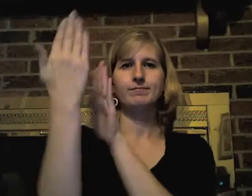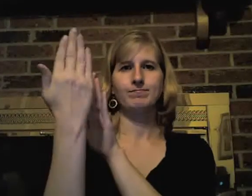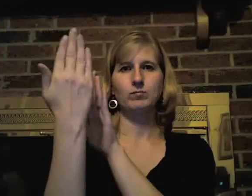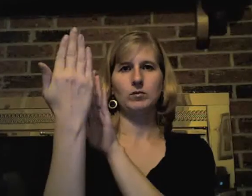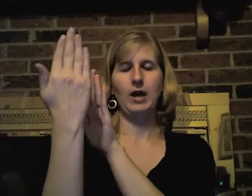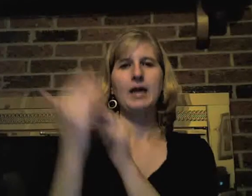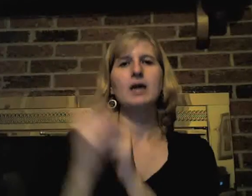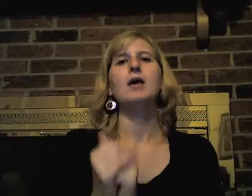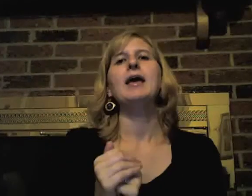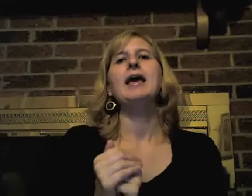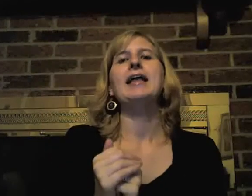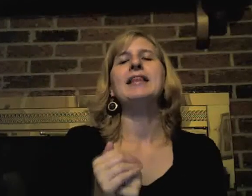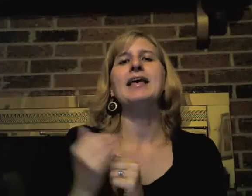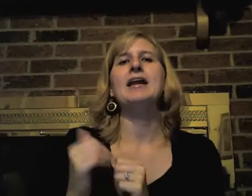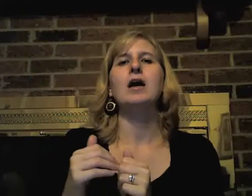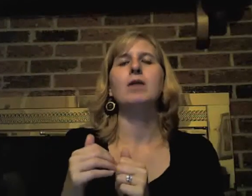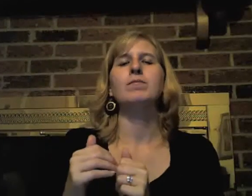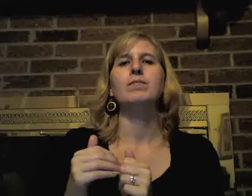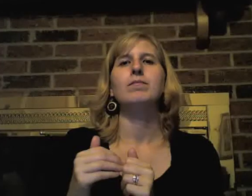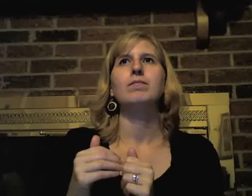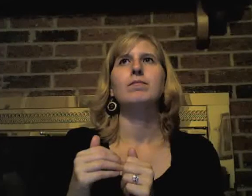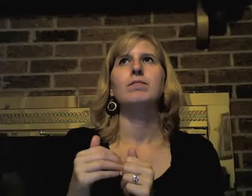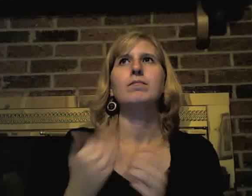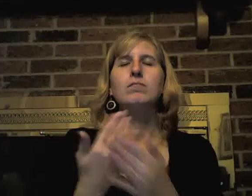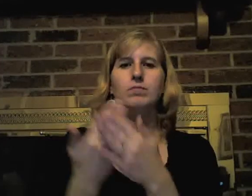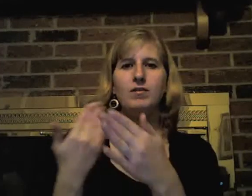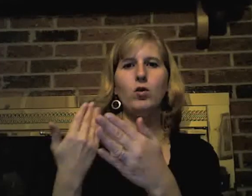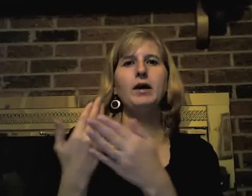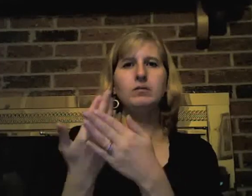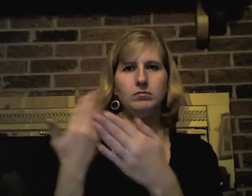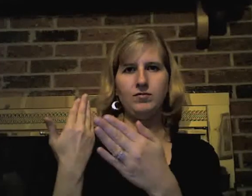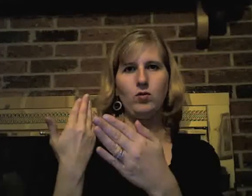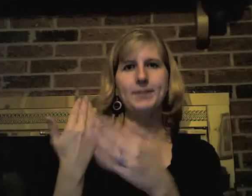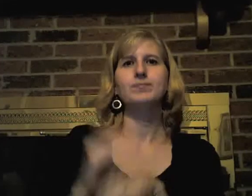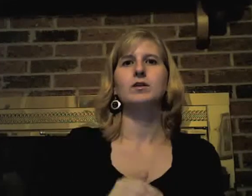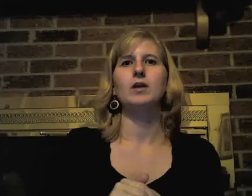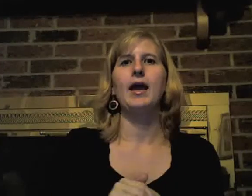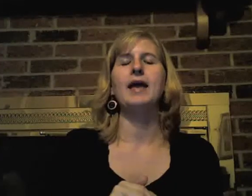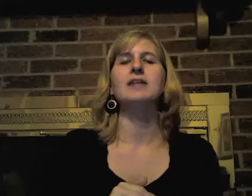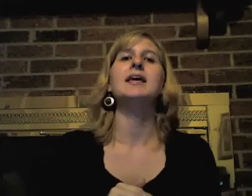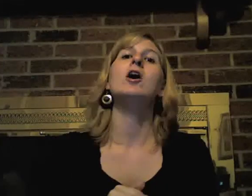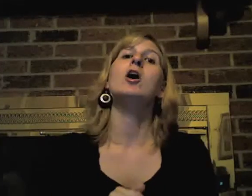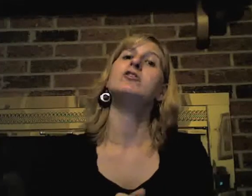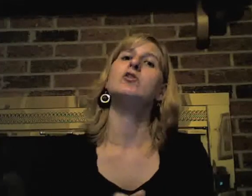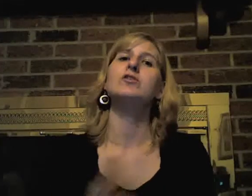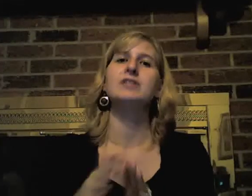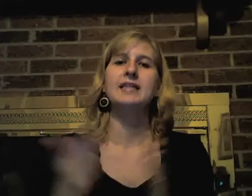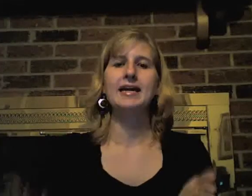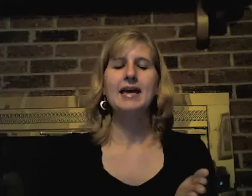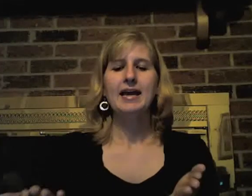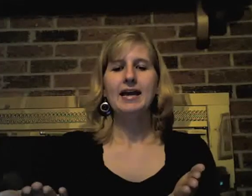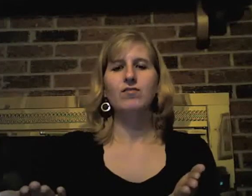Okay? And then before. And then also you'll see, like, if you're talking about a